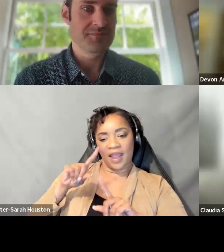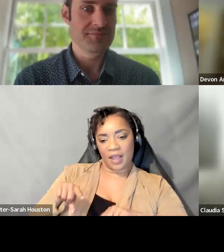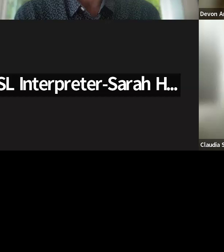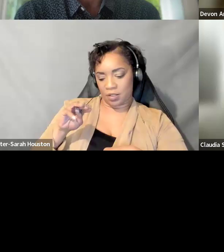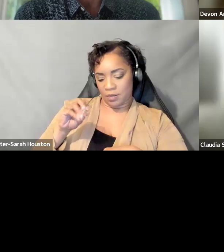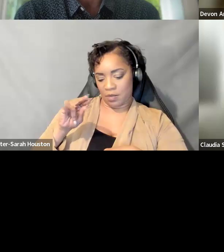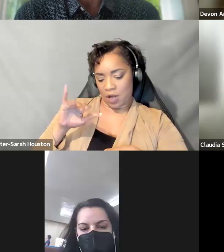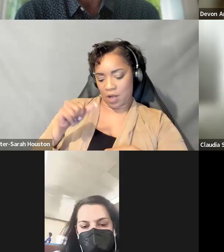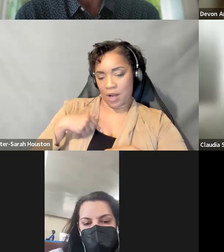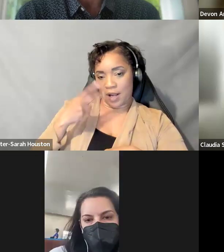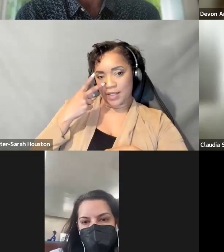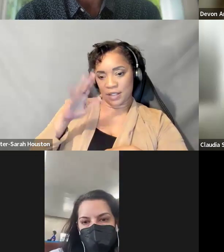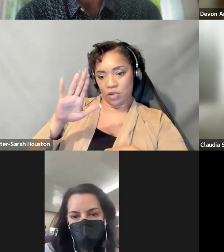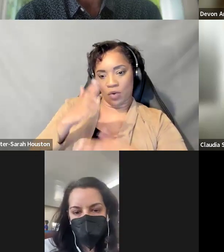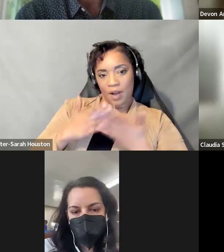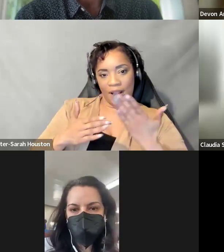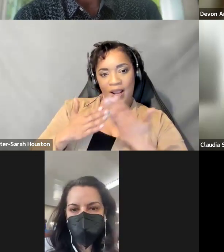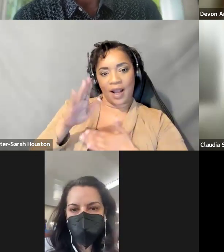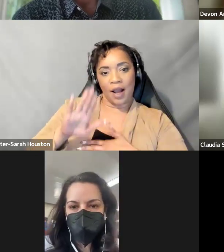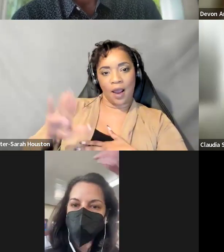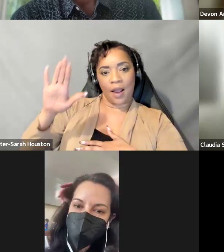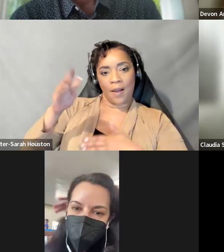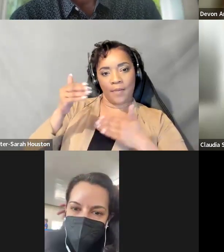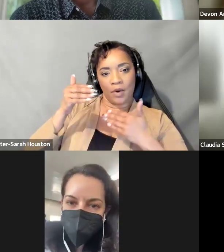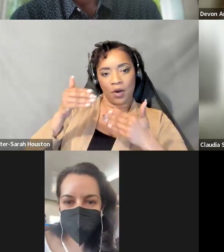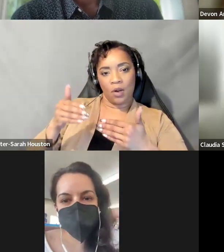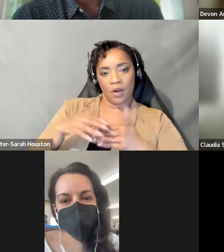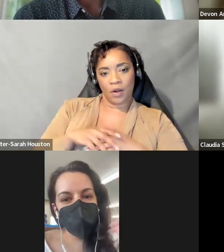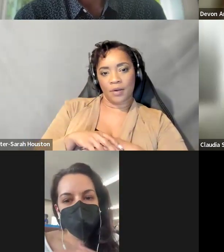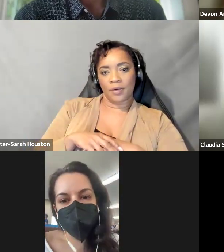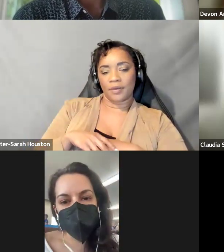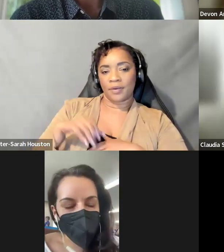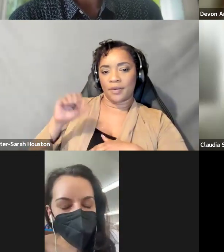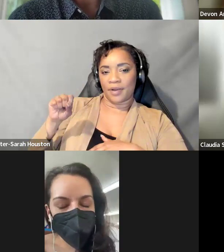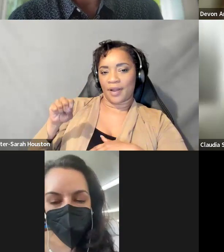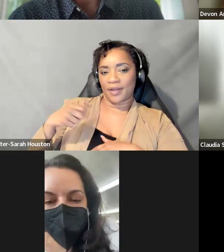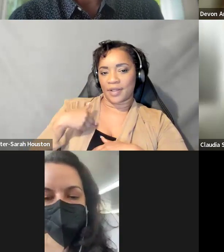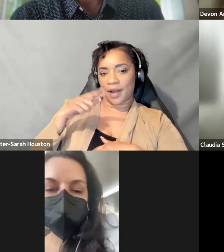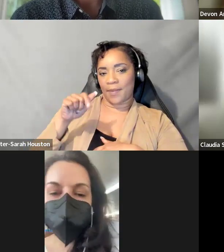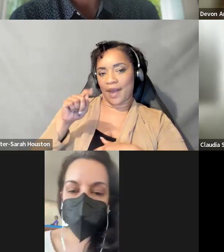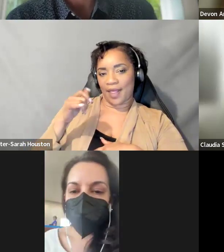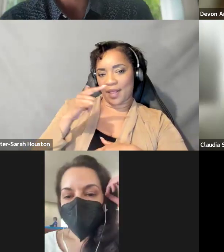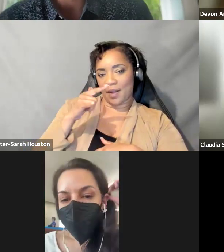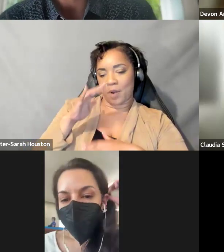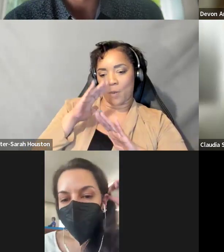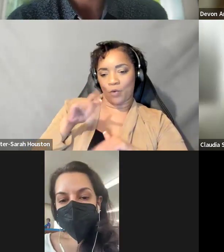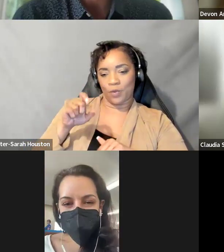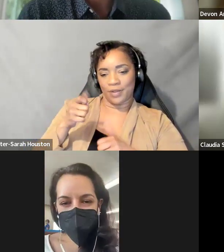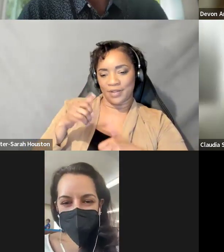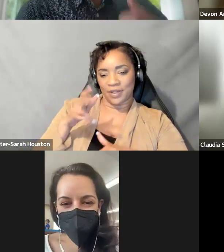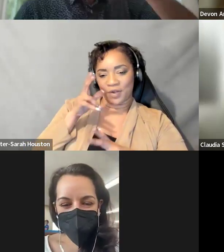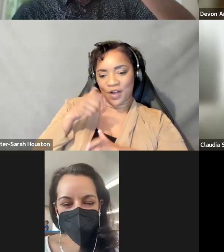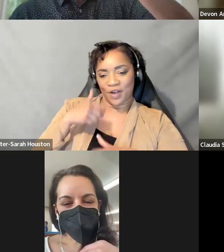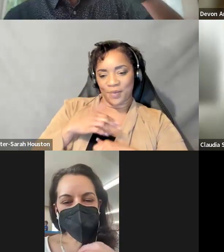see your hand up, so go on ahead. Yeah, sorry. Now I'm at the airport, so hopefully you can still hear me. You're